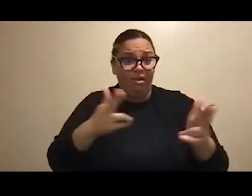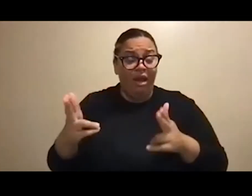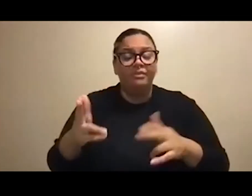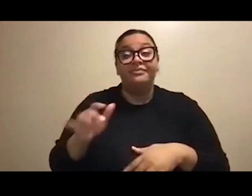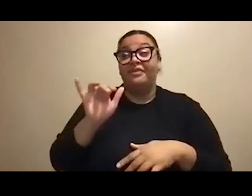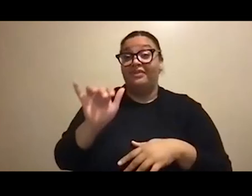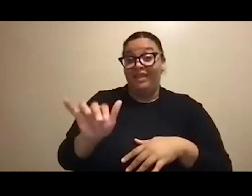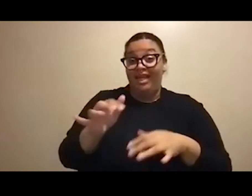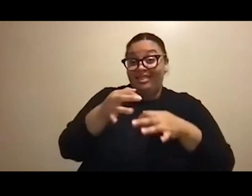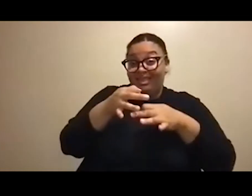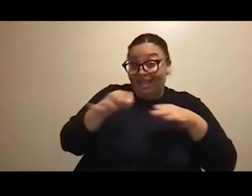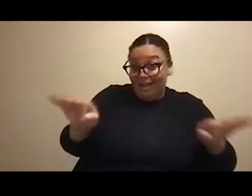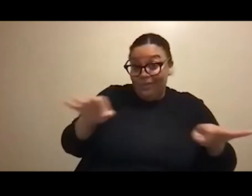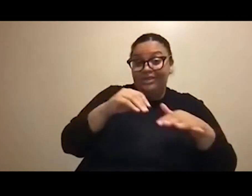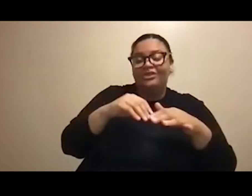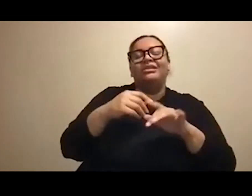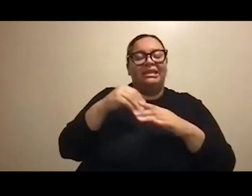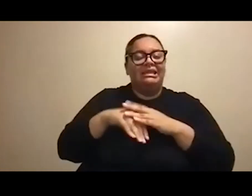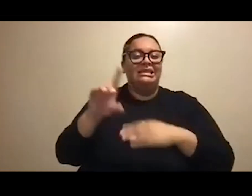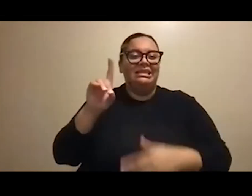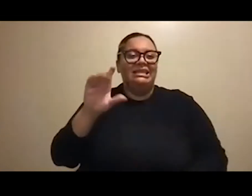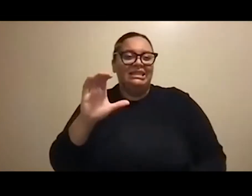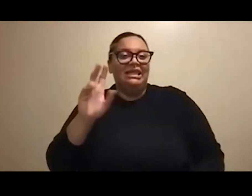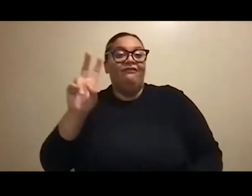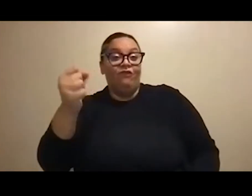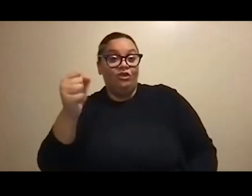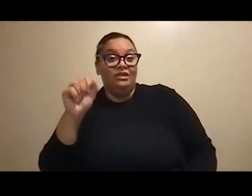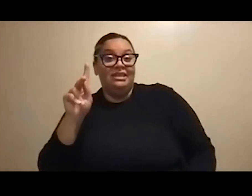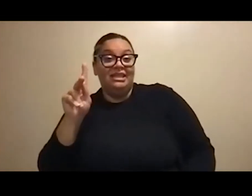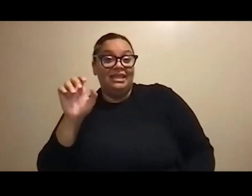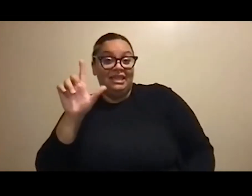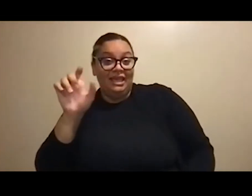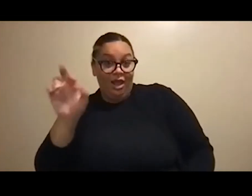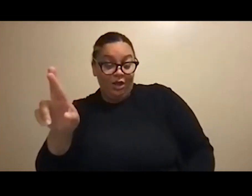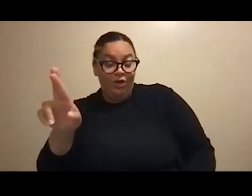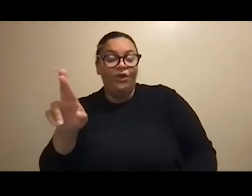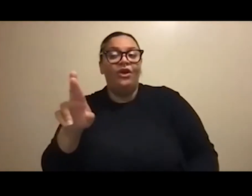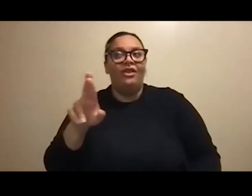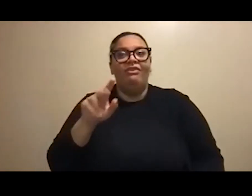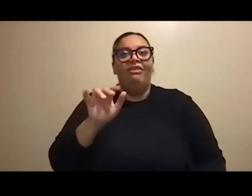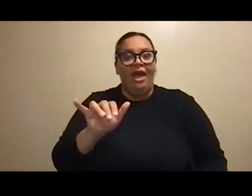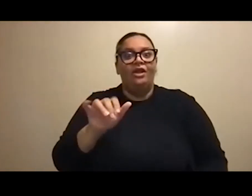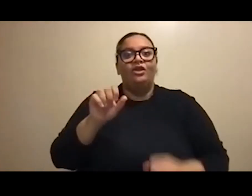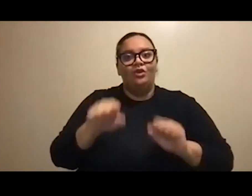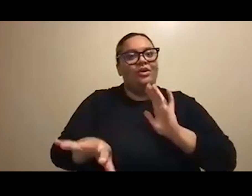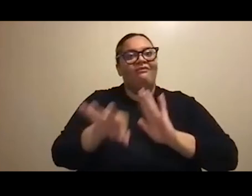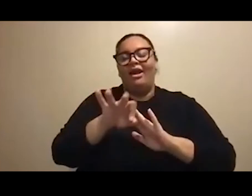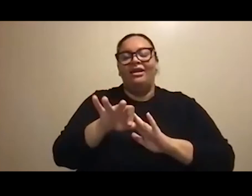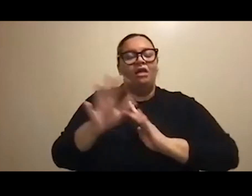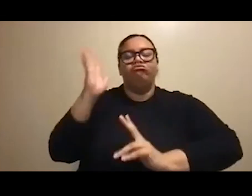in DC versus Heller traces all the way back to 1215 and Magna Carta and per legem